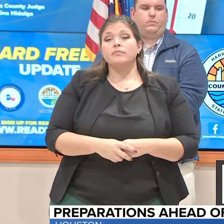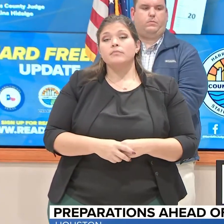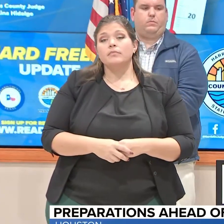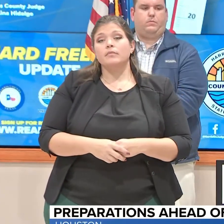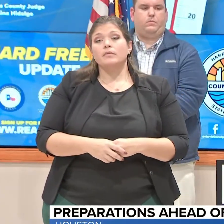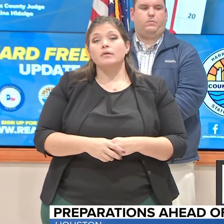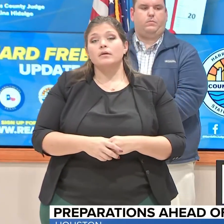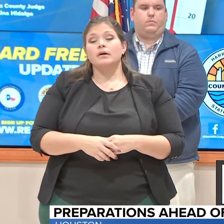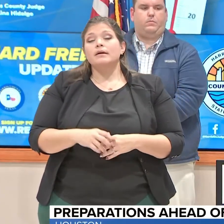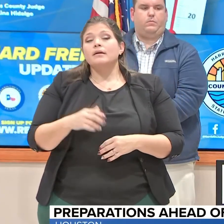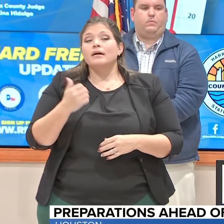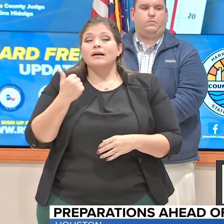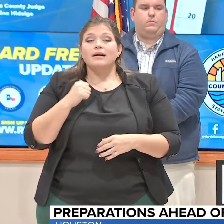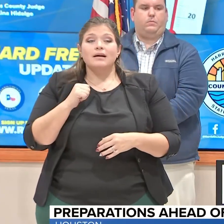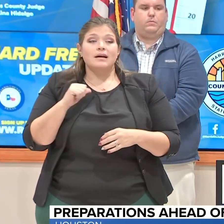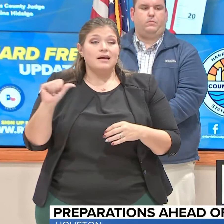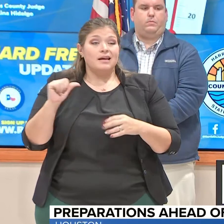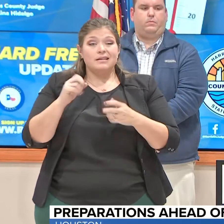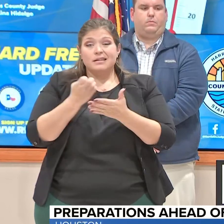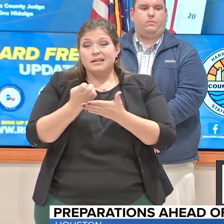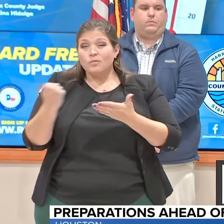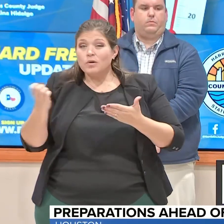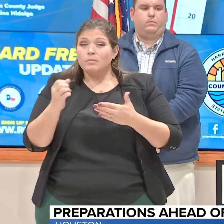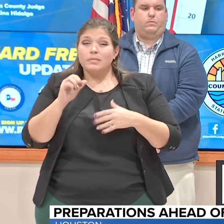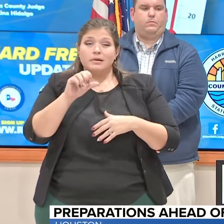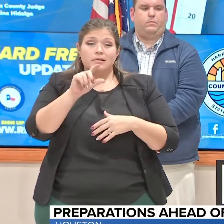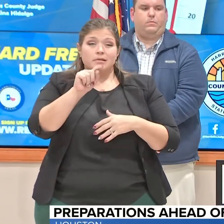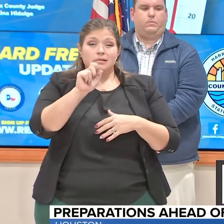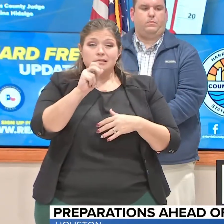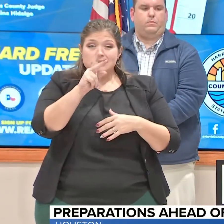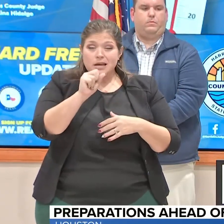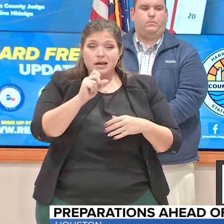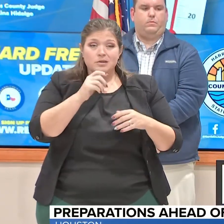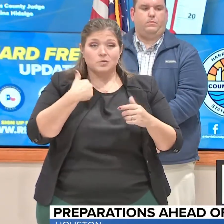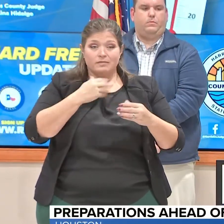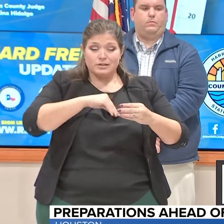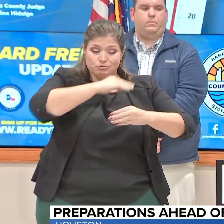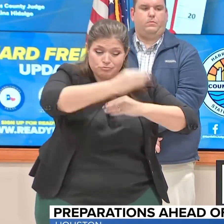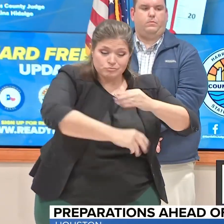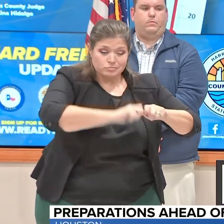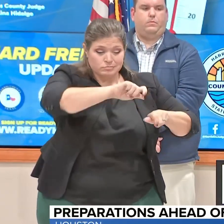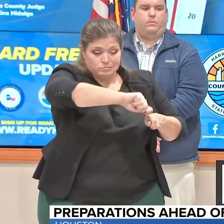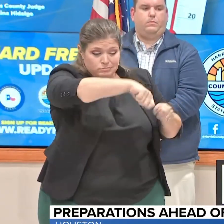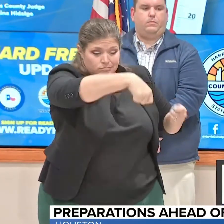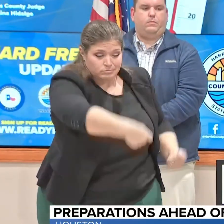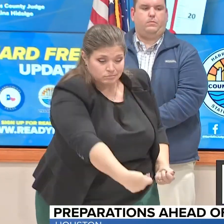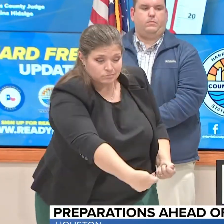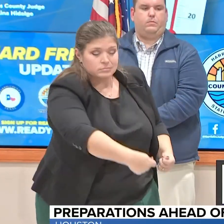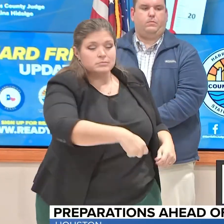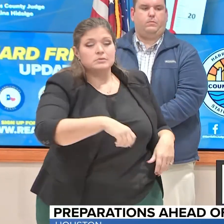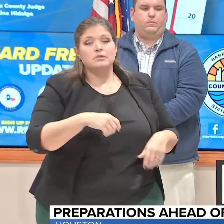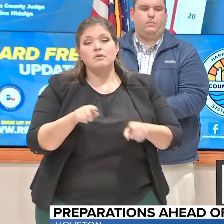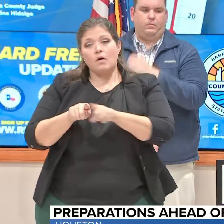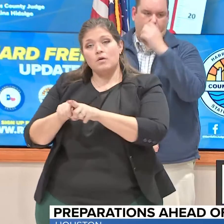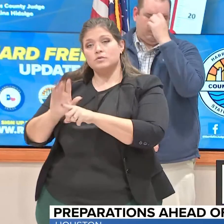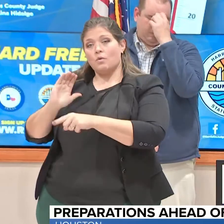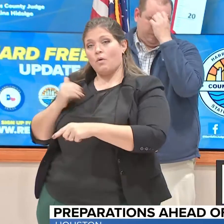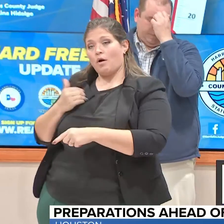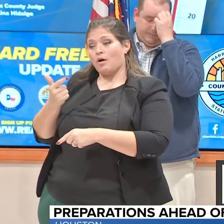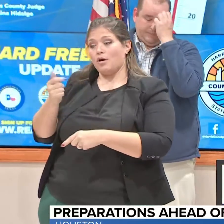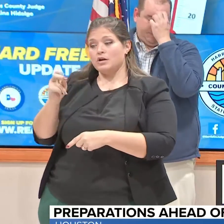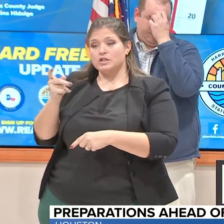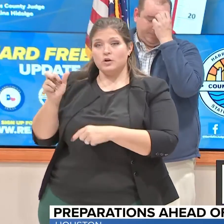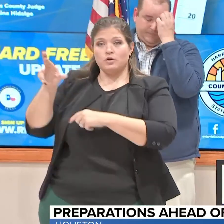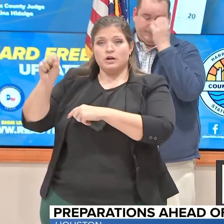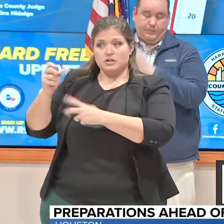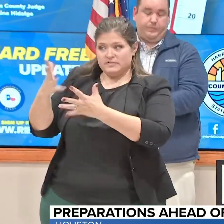secure any tanks or equipment that could be impacted by the wind, we've tested our generators and and restarted